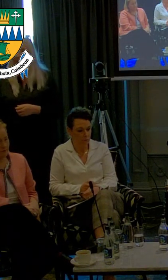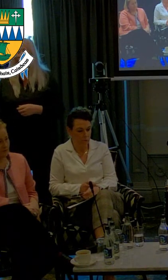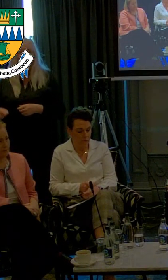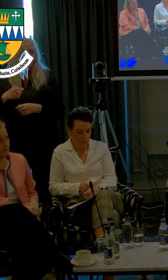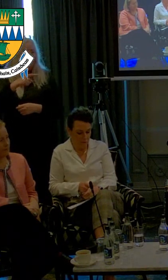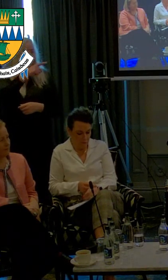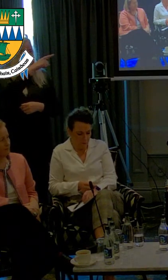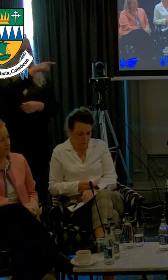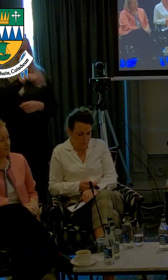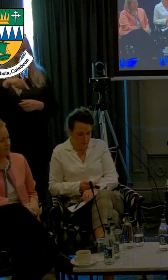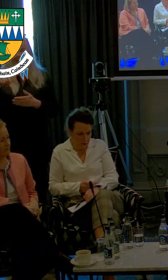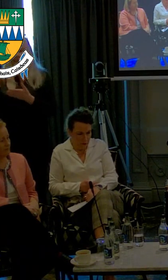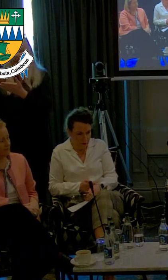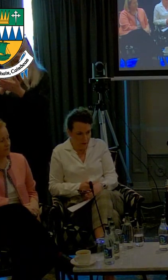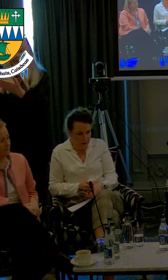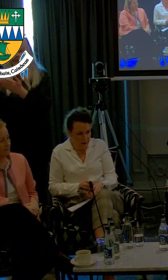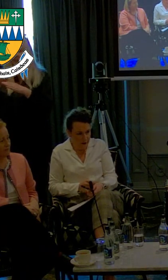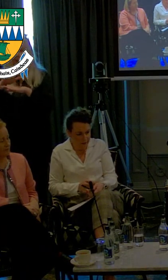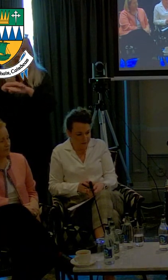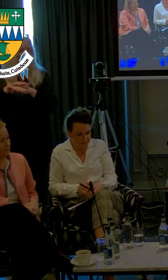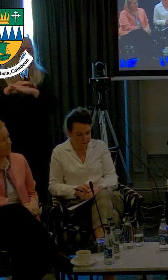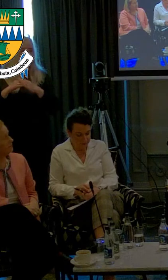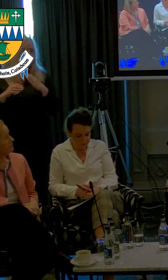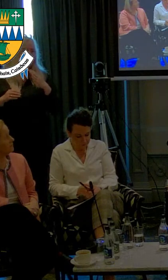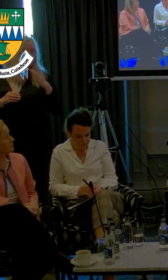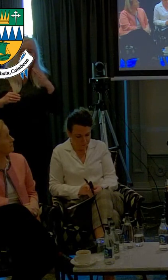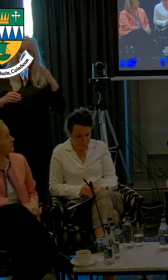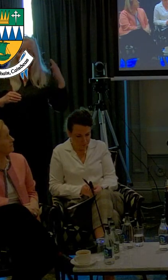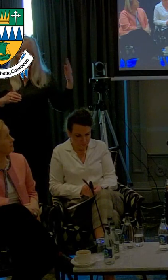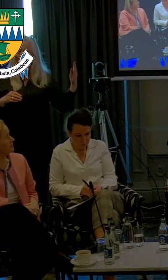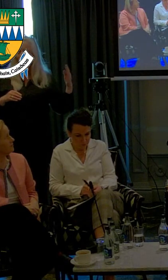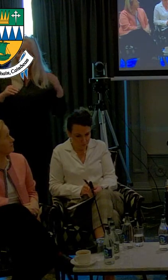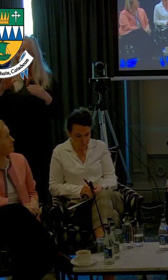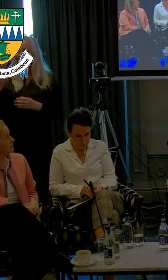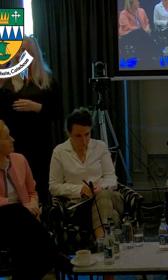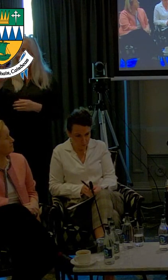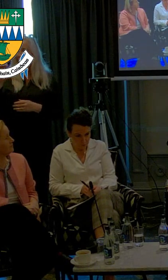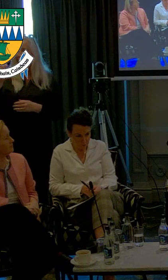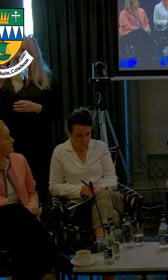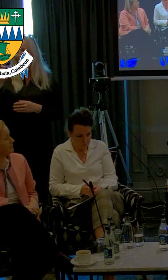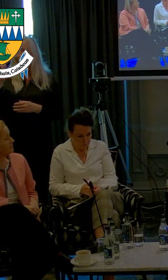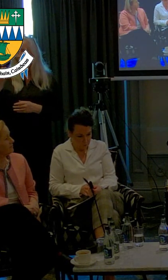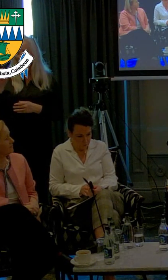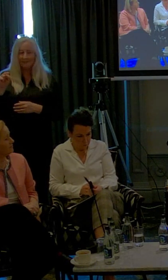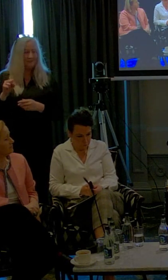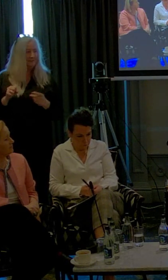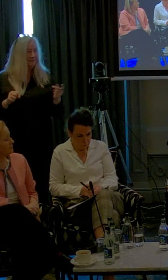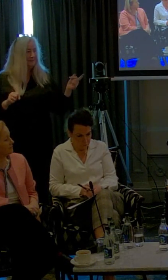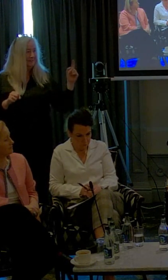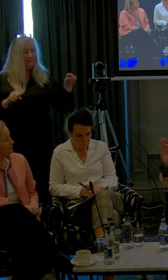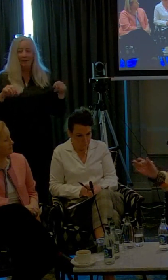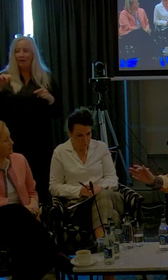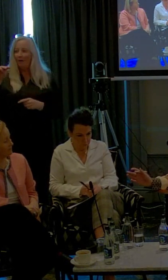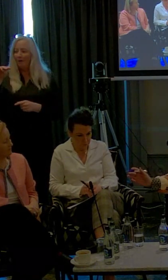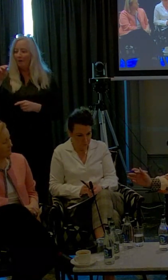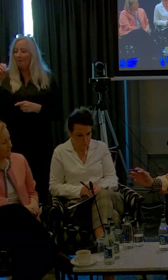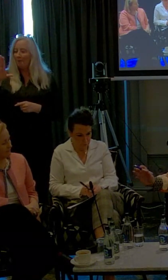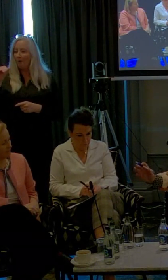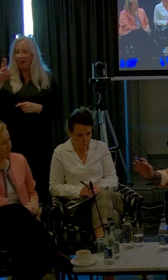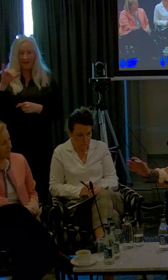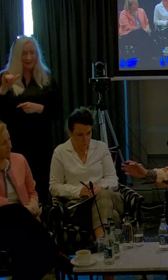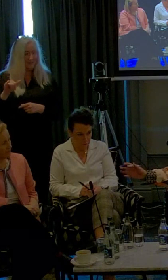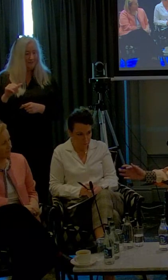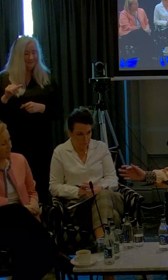And we're joined to my left here by Councillor Deirdre Ferris, and also joined by Councillor Marie Maloney. And here to my